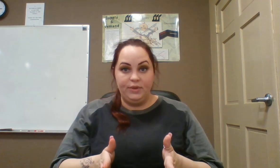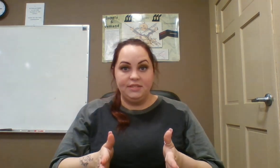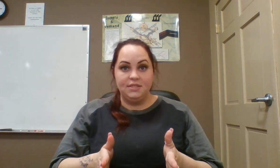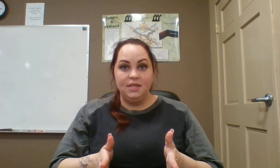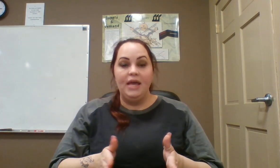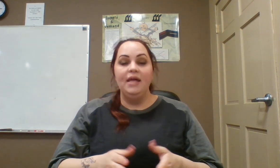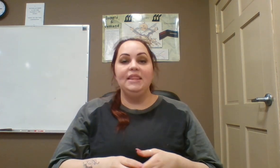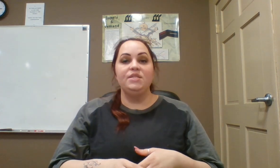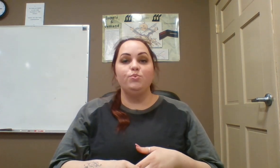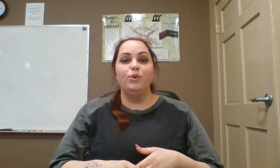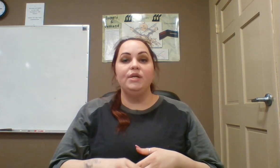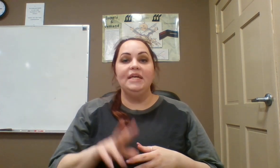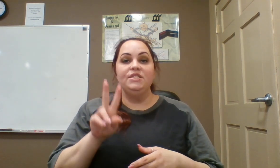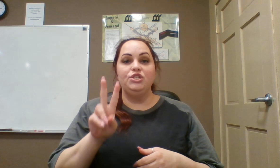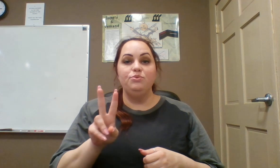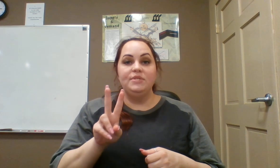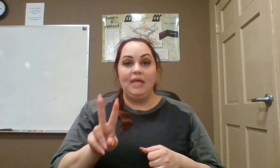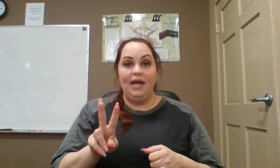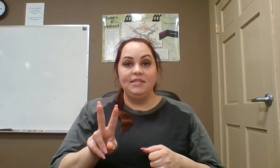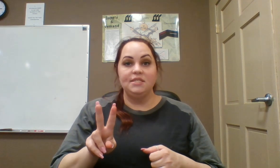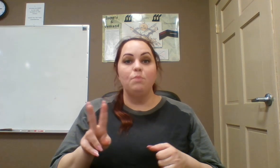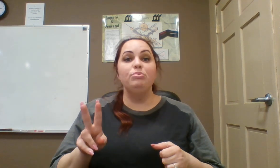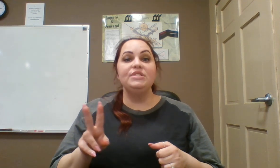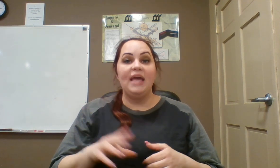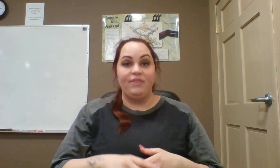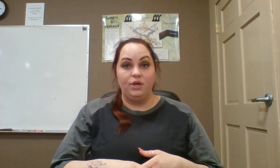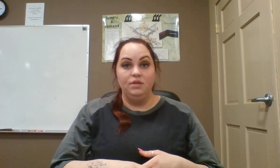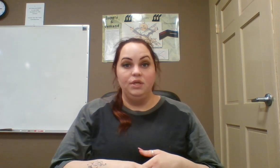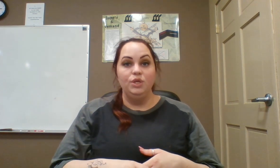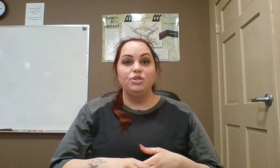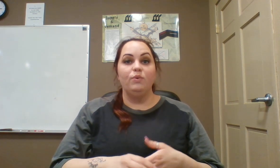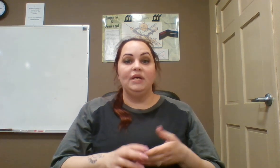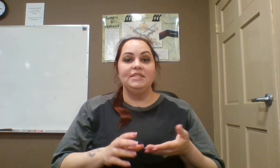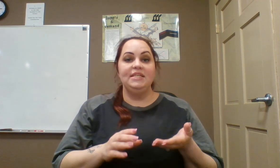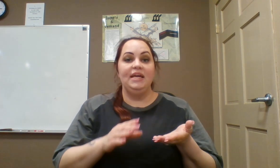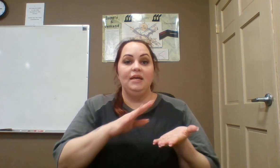student. This word is two signs put together. So we're going to say,